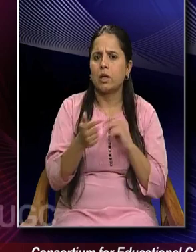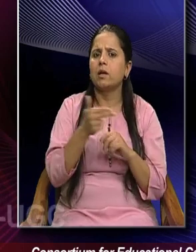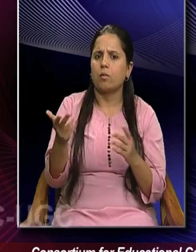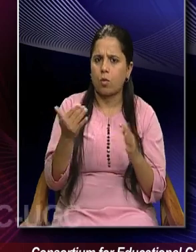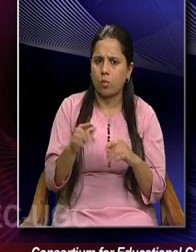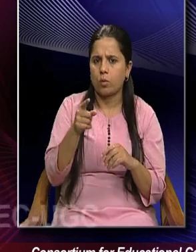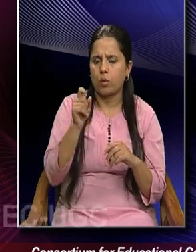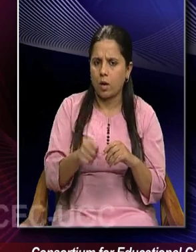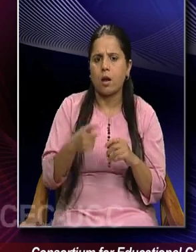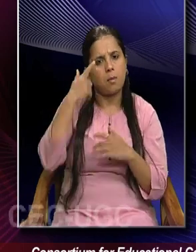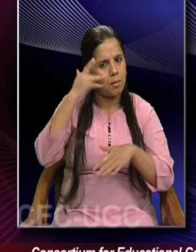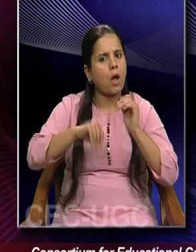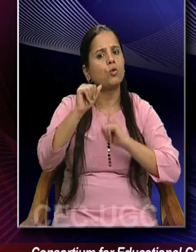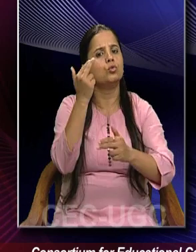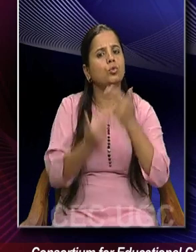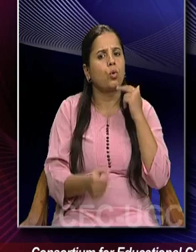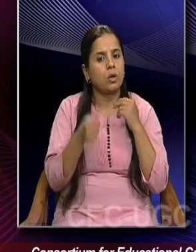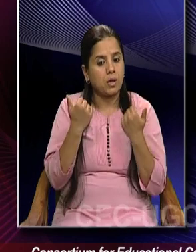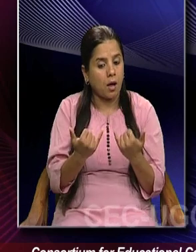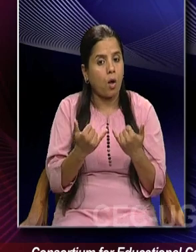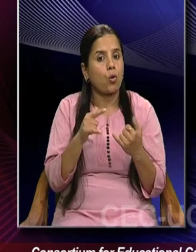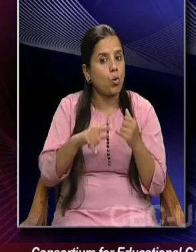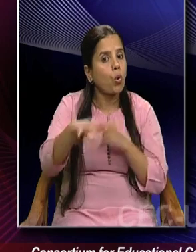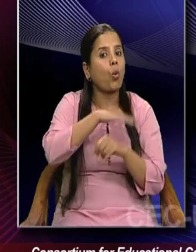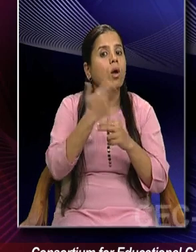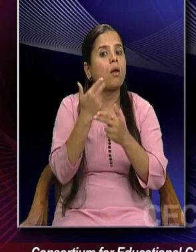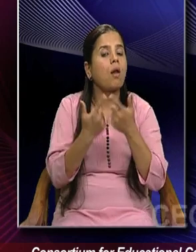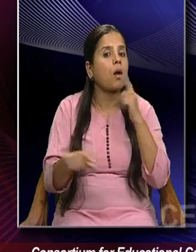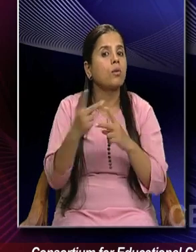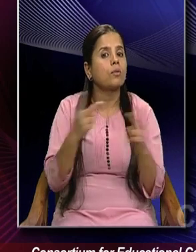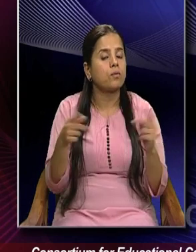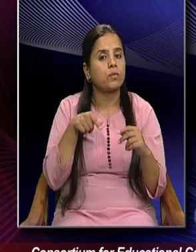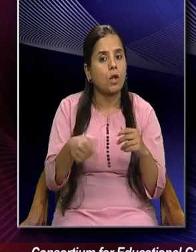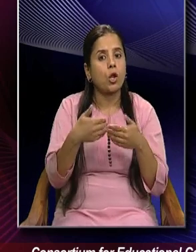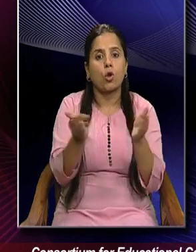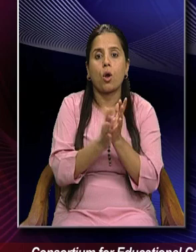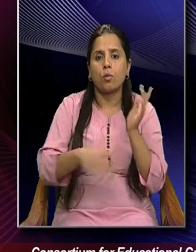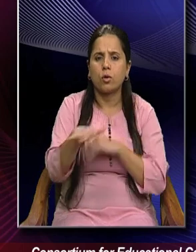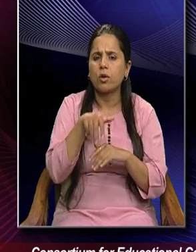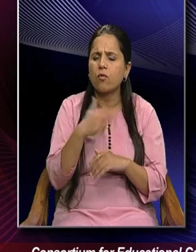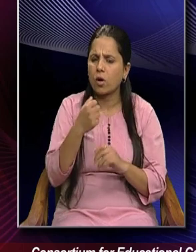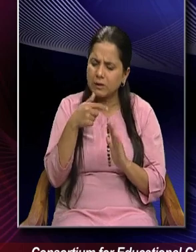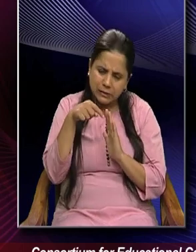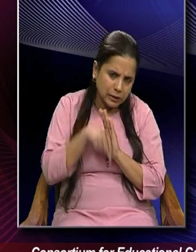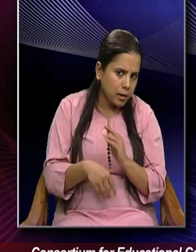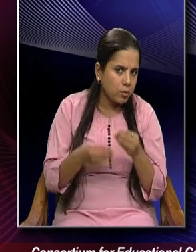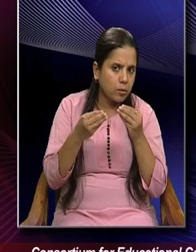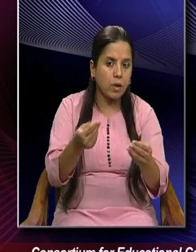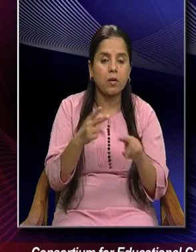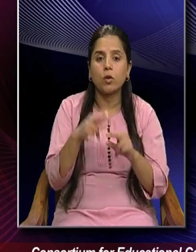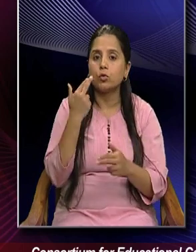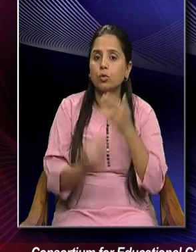and you can plan your story. On ground presence, local language, and community voices provide depth. Ethical